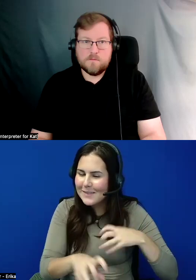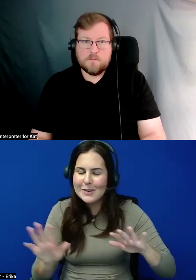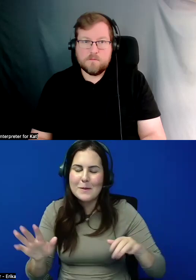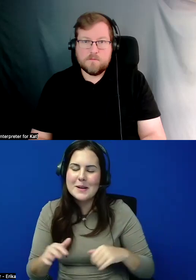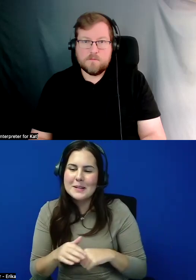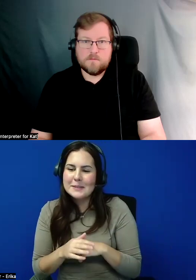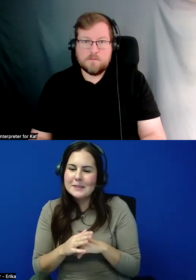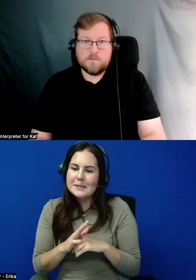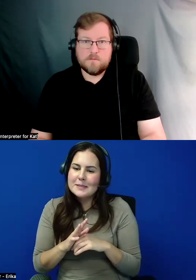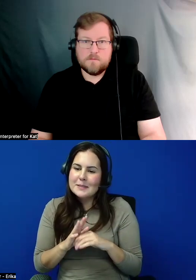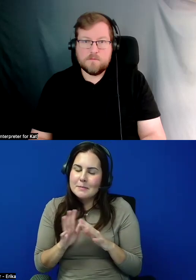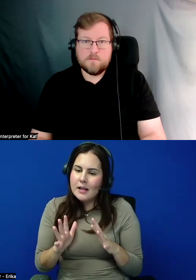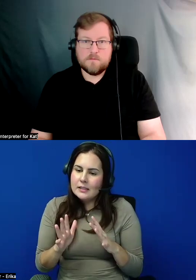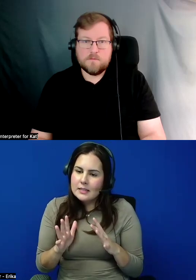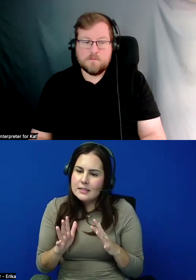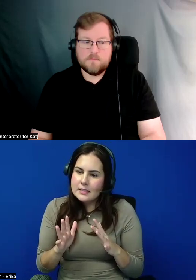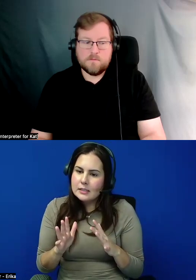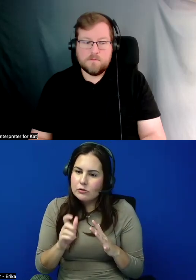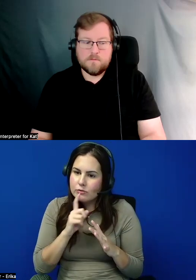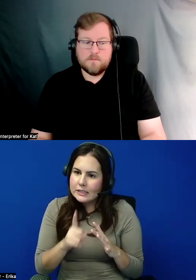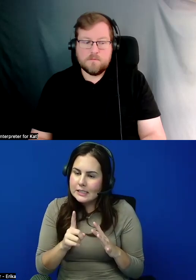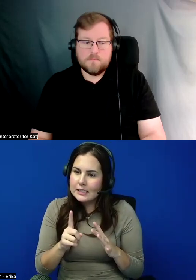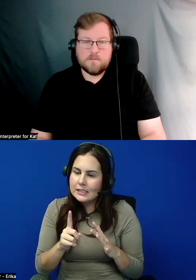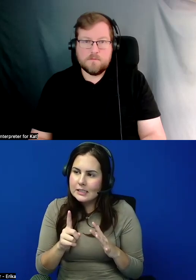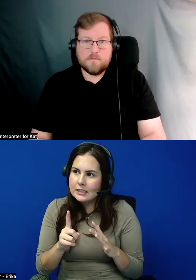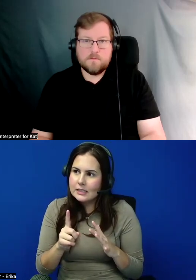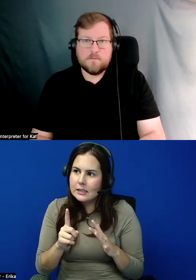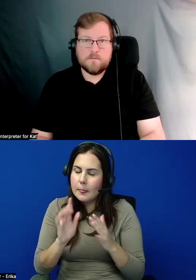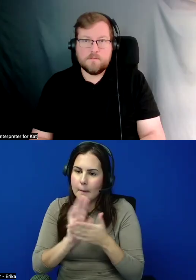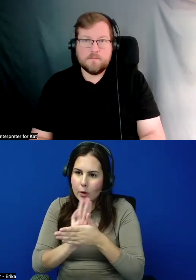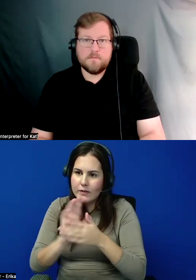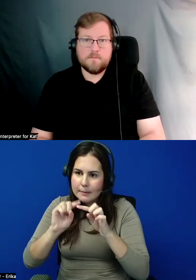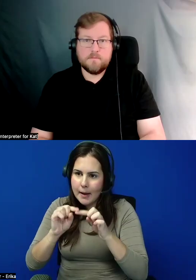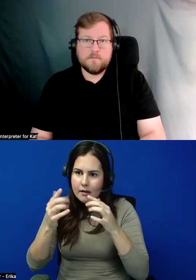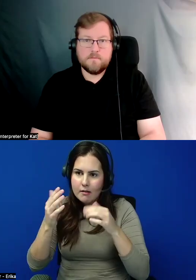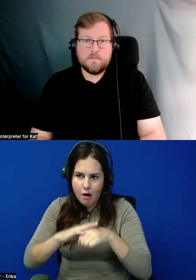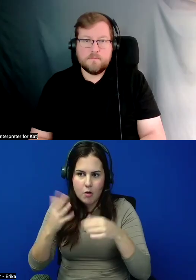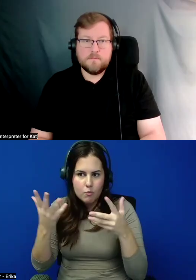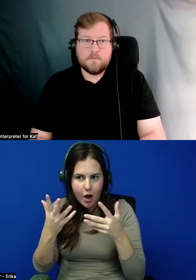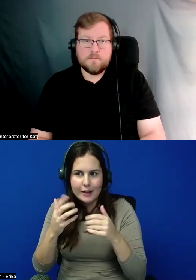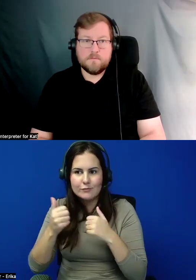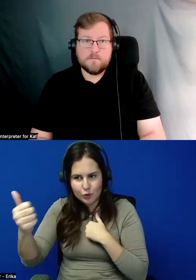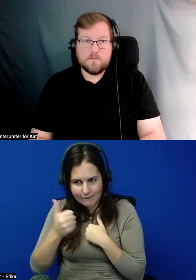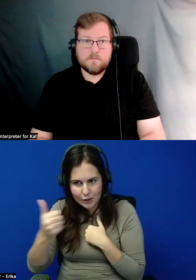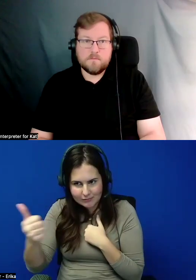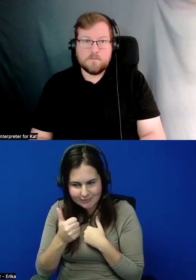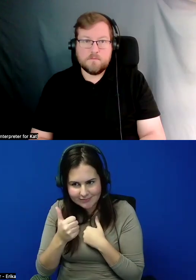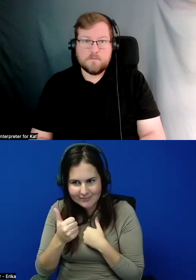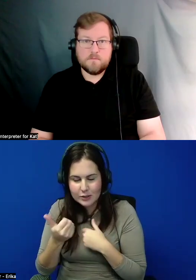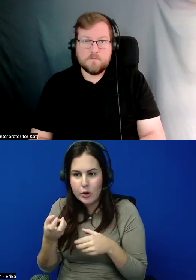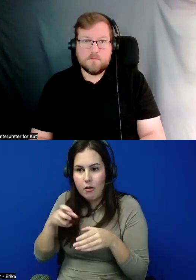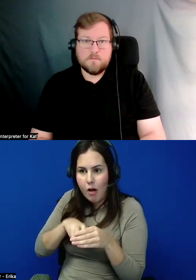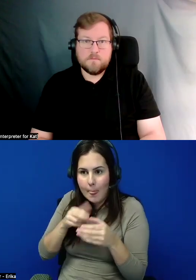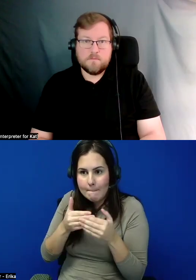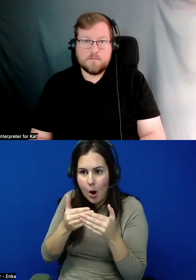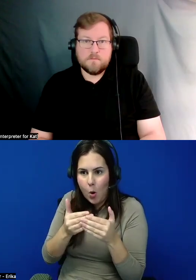a very travel dependent movie because, like, when you're on a boat, filming on a boat, the movement of the